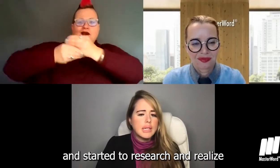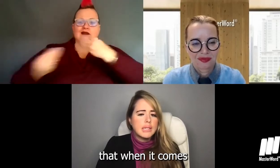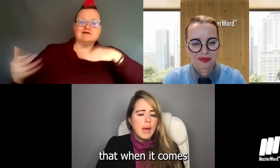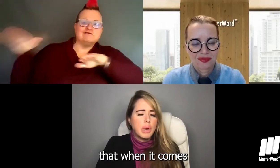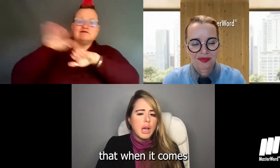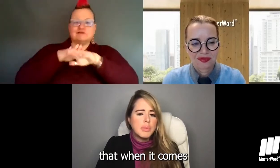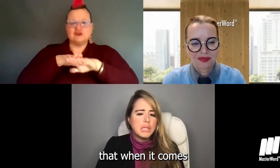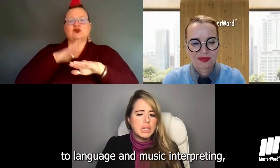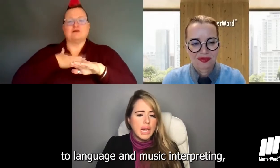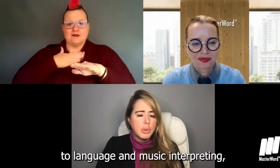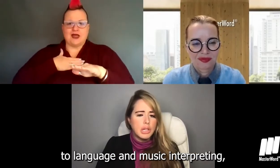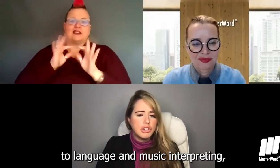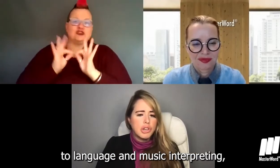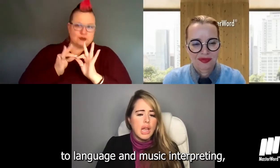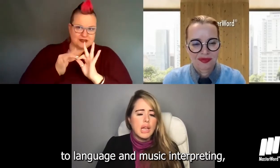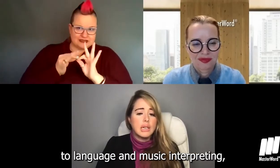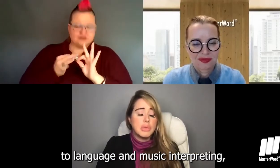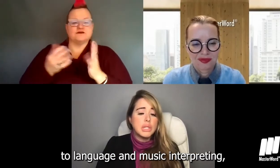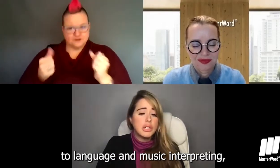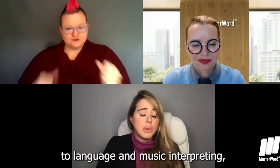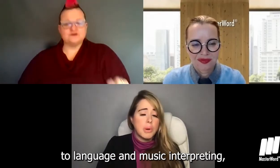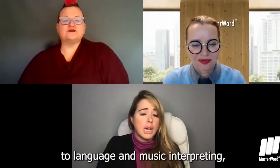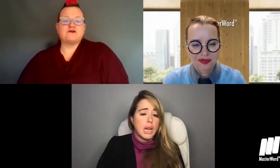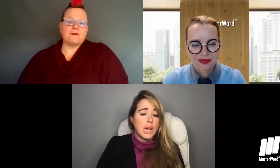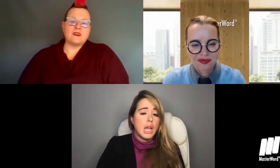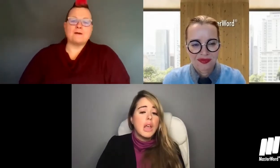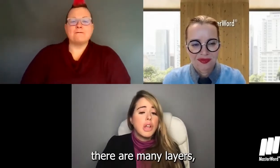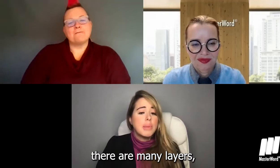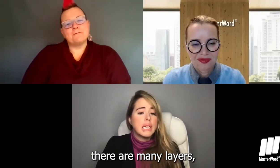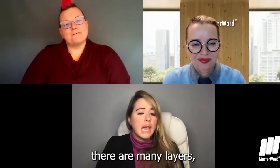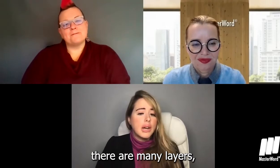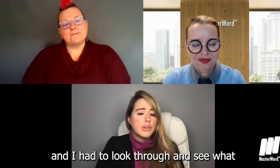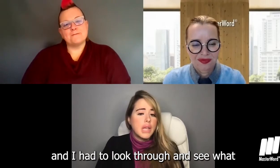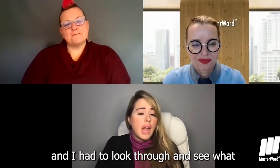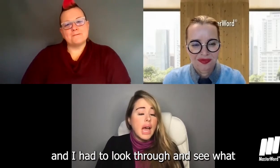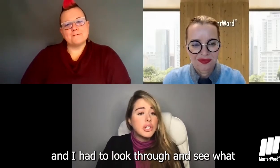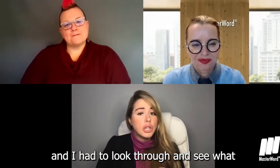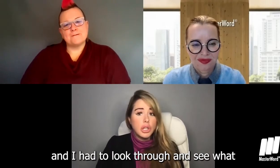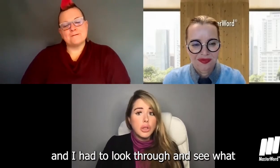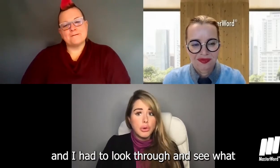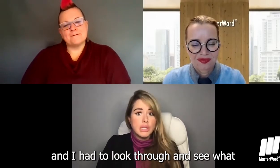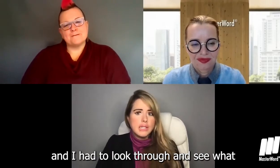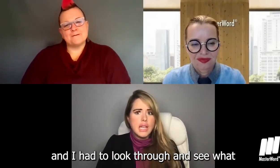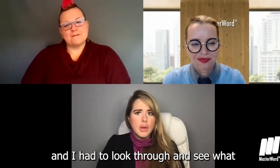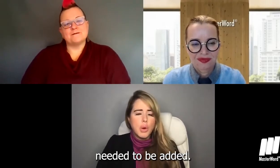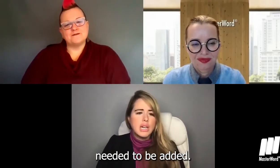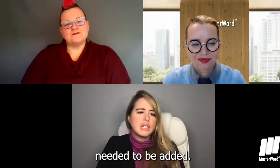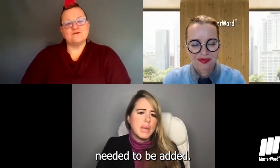that when it comes to language and music interpreting, there are many layers. And I had to look through and see what needed to be